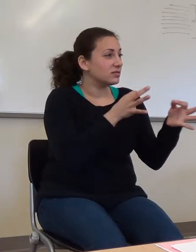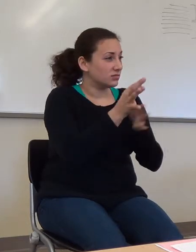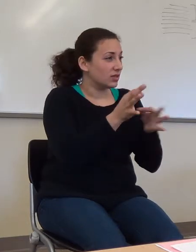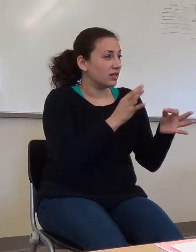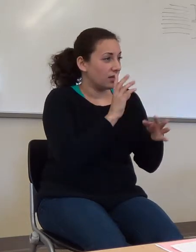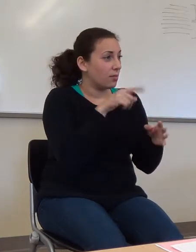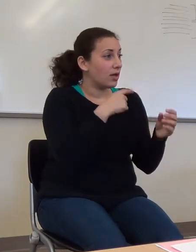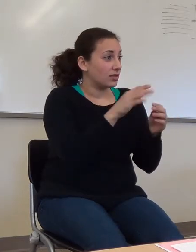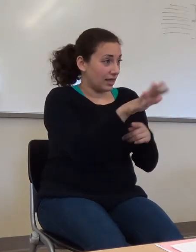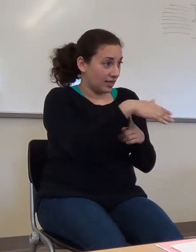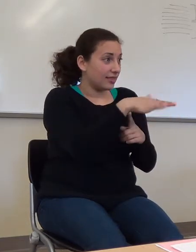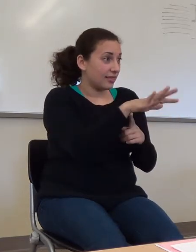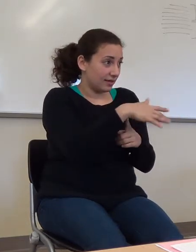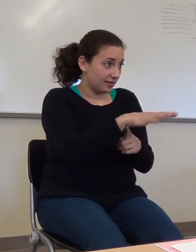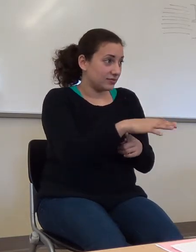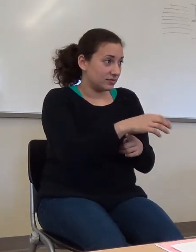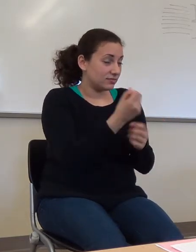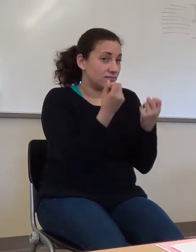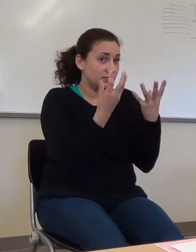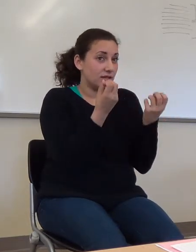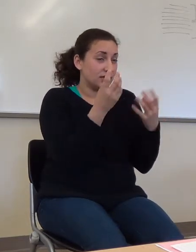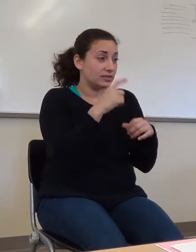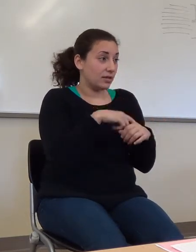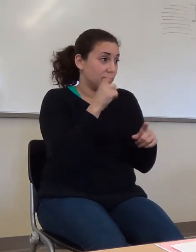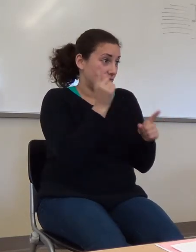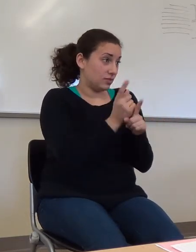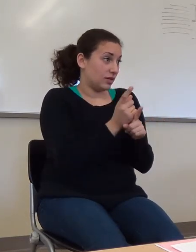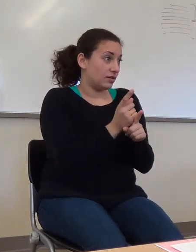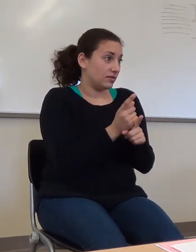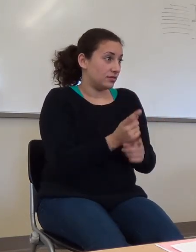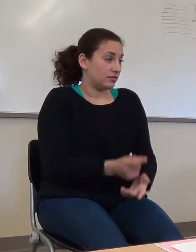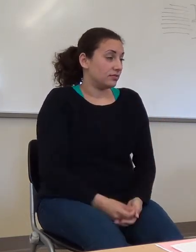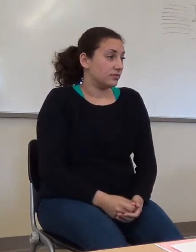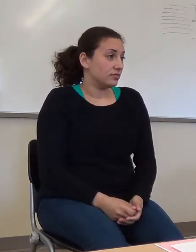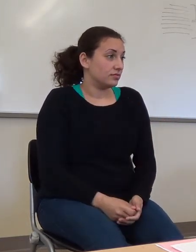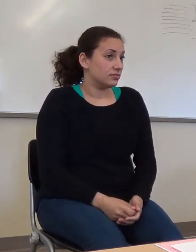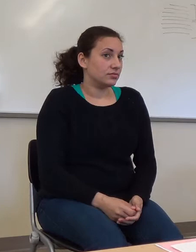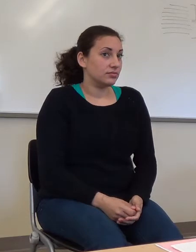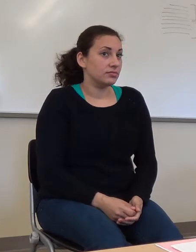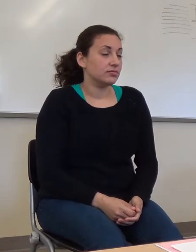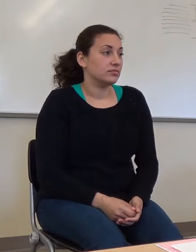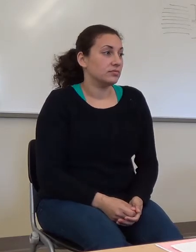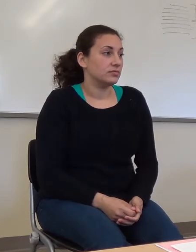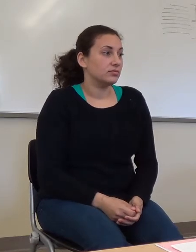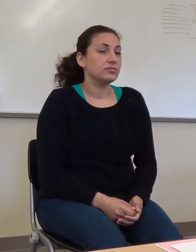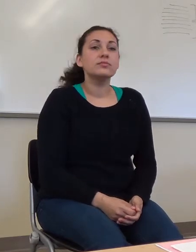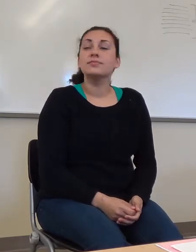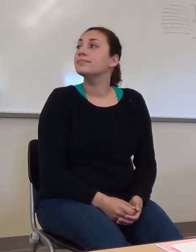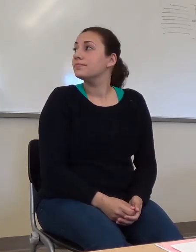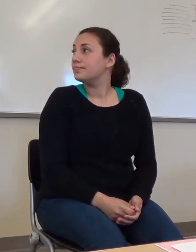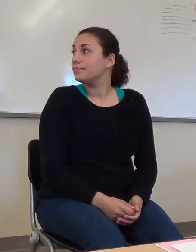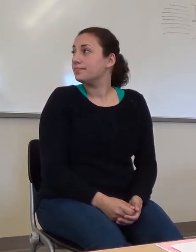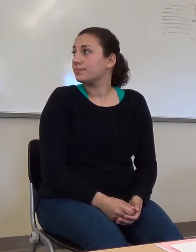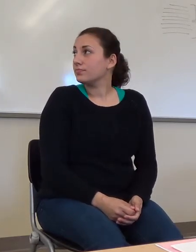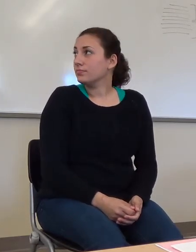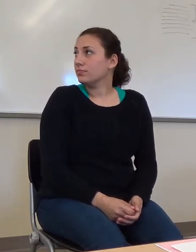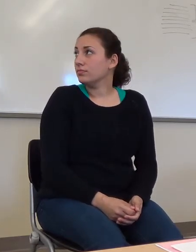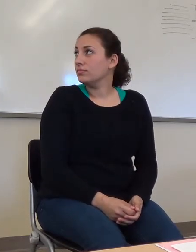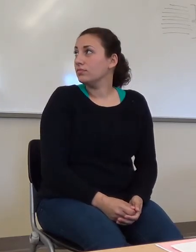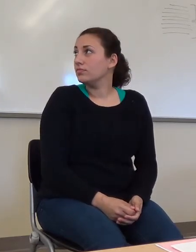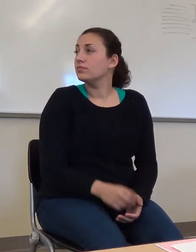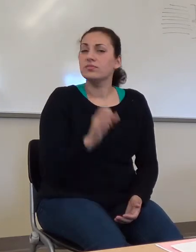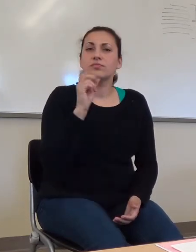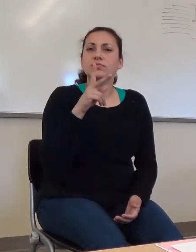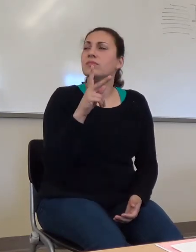plant. Okay, so there's a lot of reference to the plant or its leaves. So we kind of say, okay, yeah,